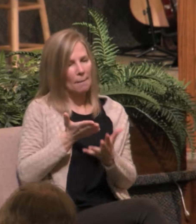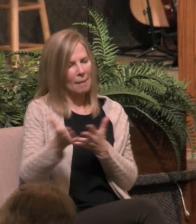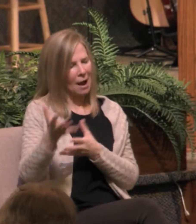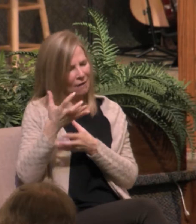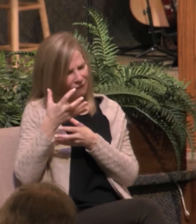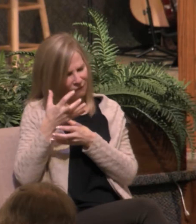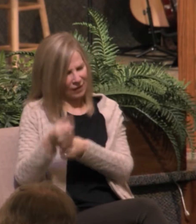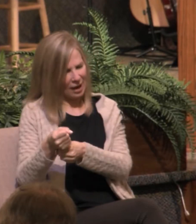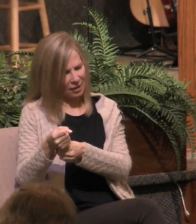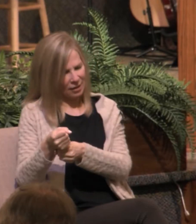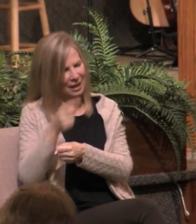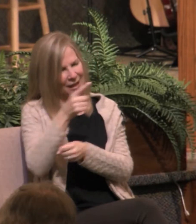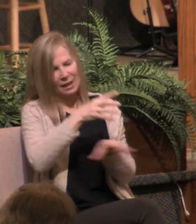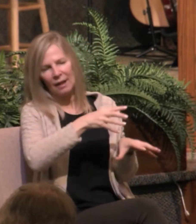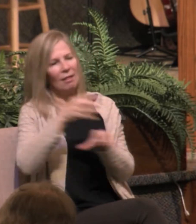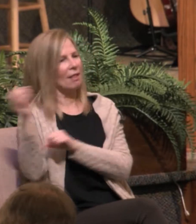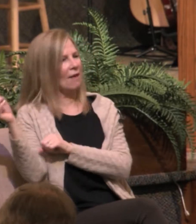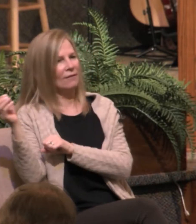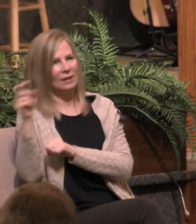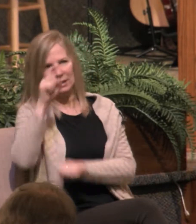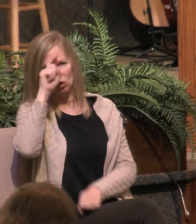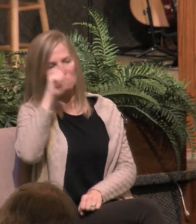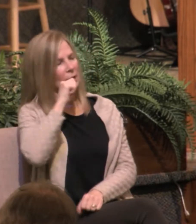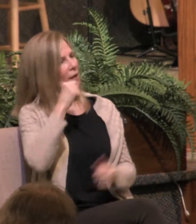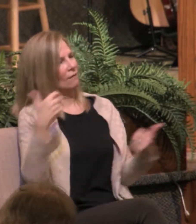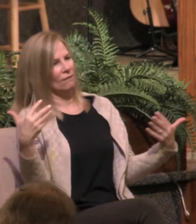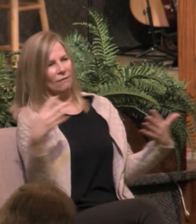left Egypt, not fearing the wrath of the king.